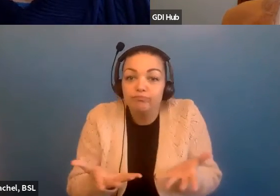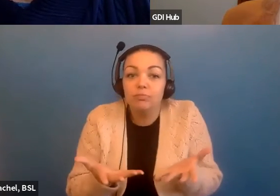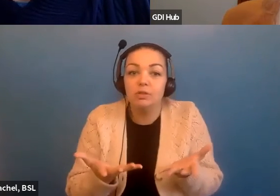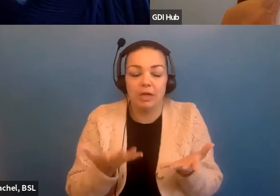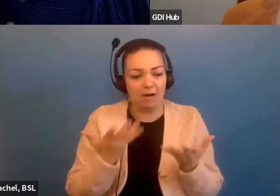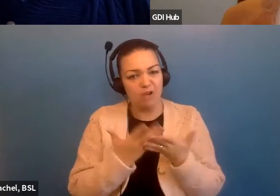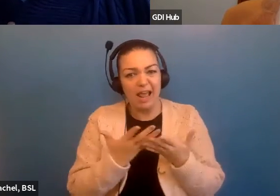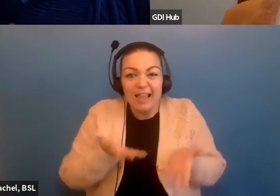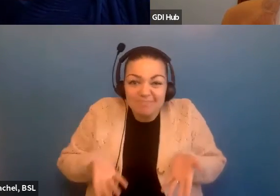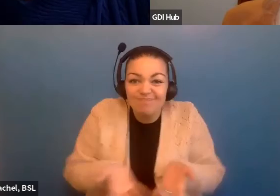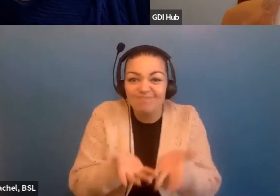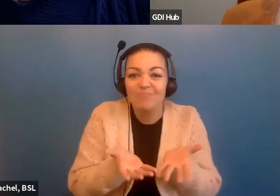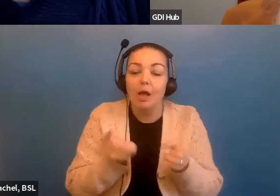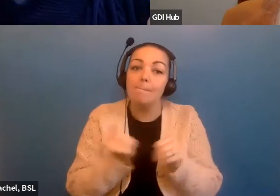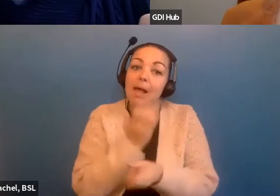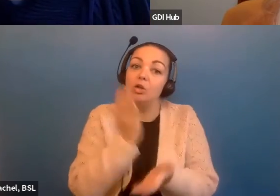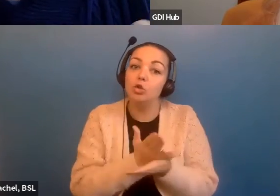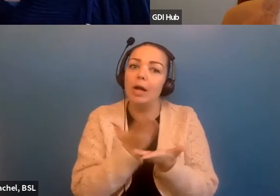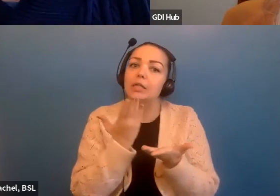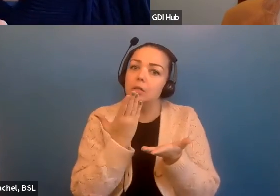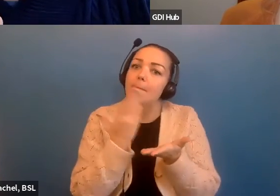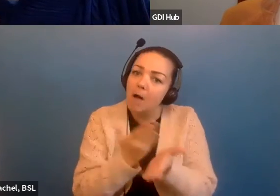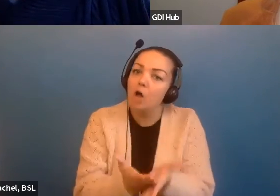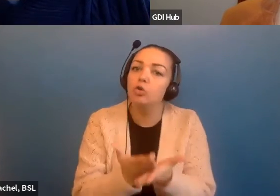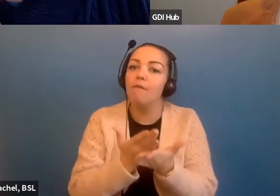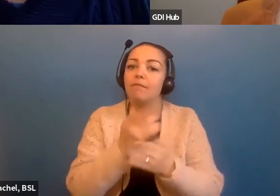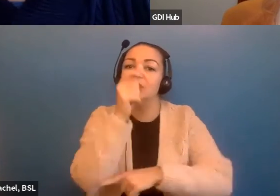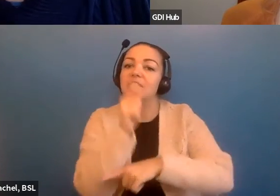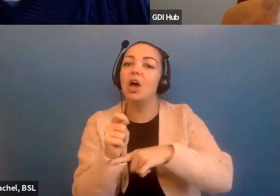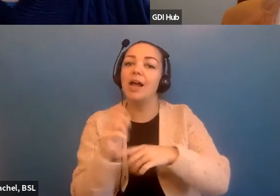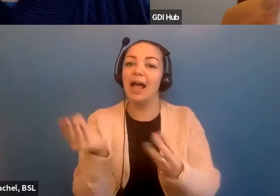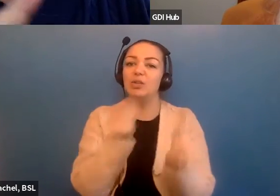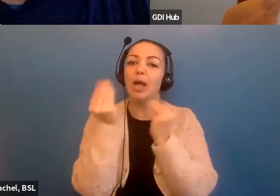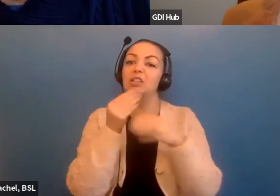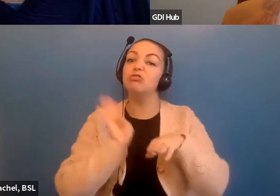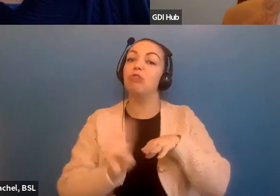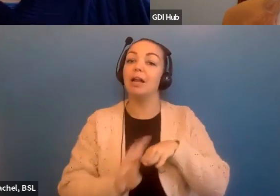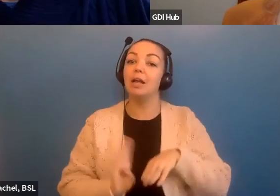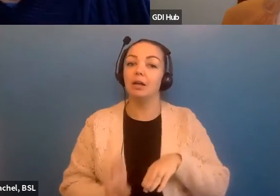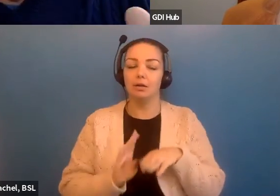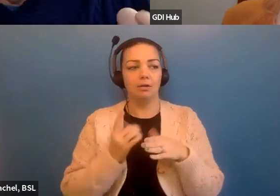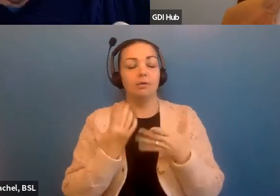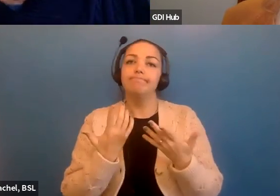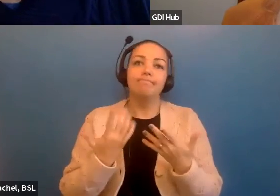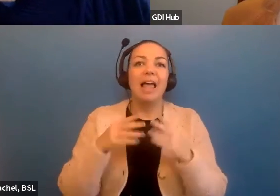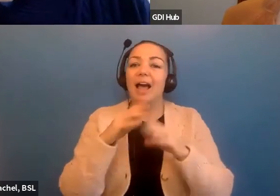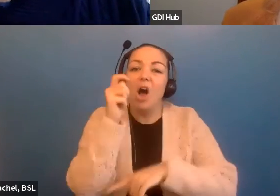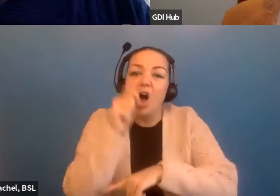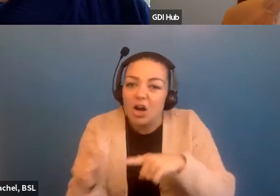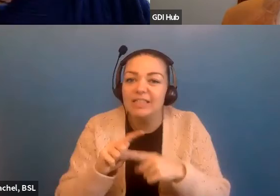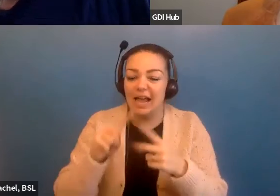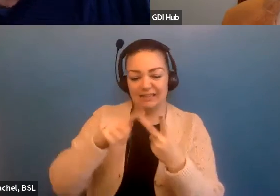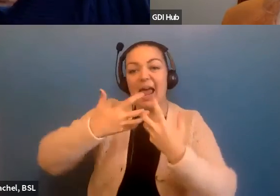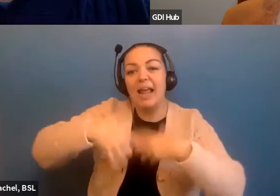part of a designer's education. It's not just architects, it's engineers, it's interior